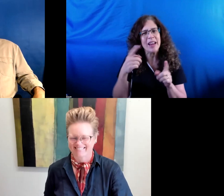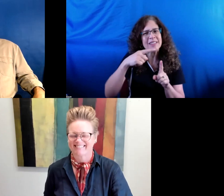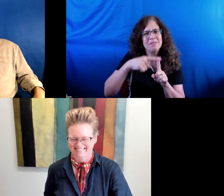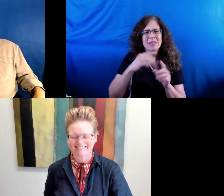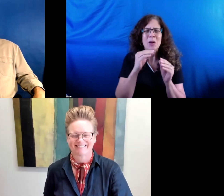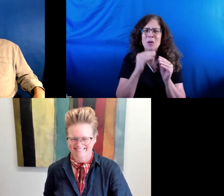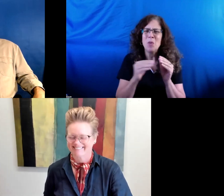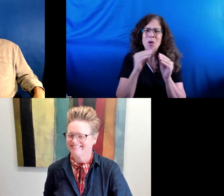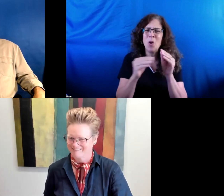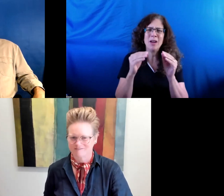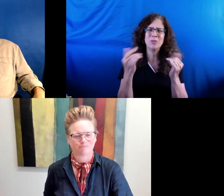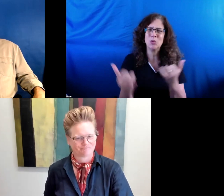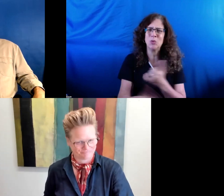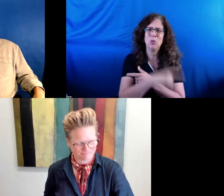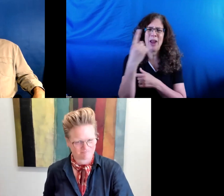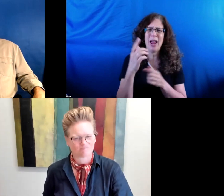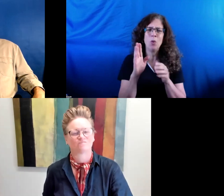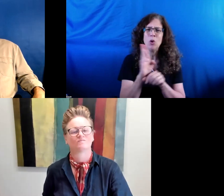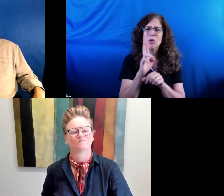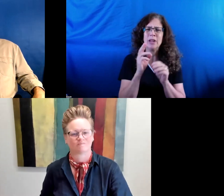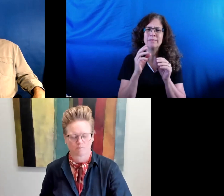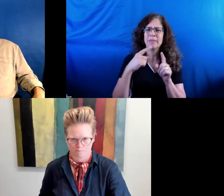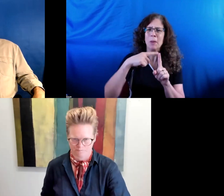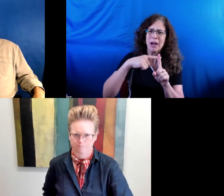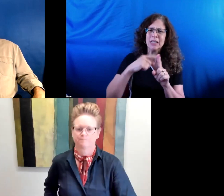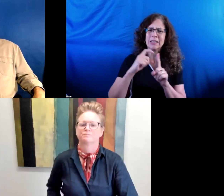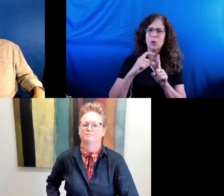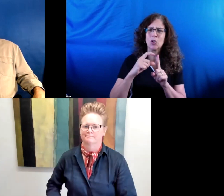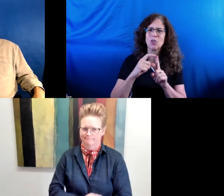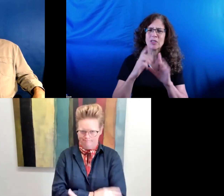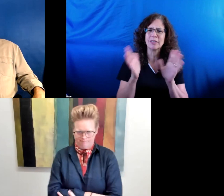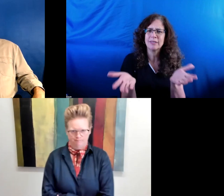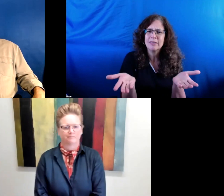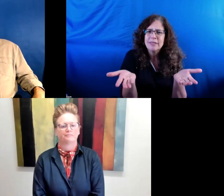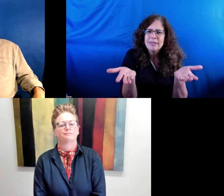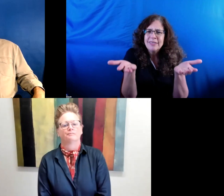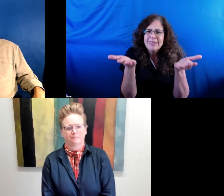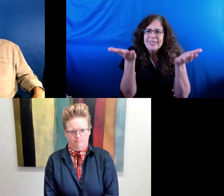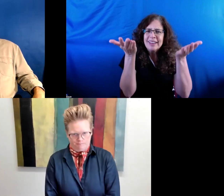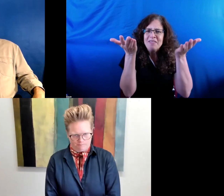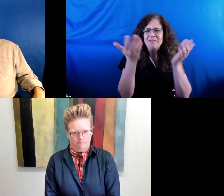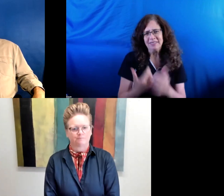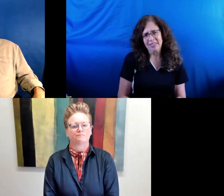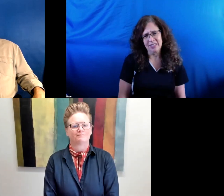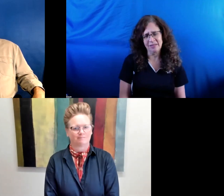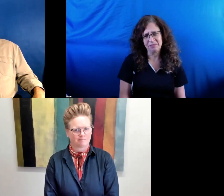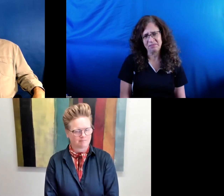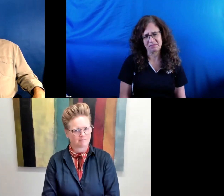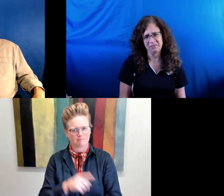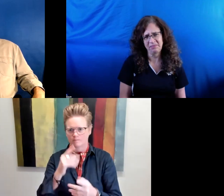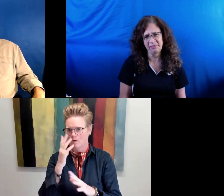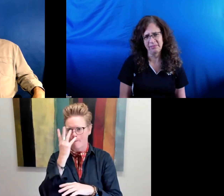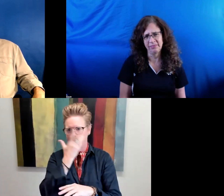to focus. So trying to make it more and more positive, and today using positive vocabulary